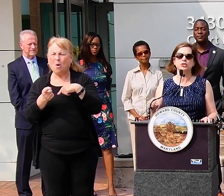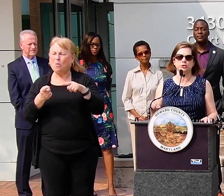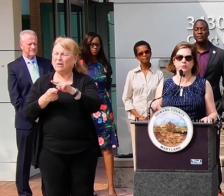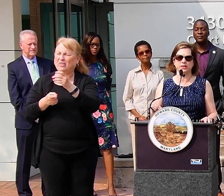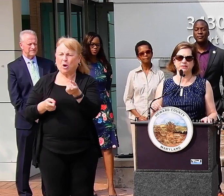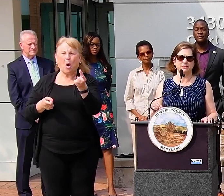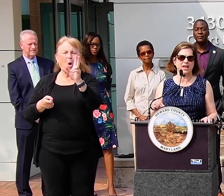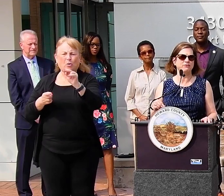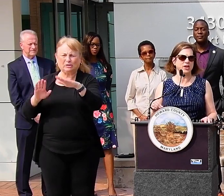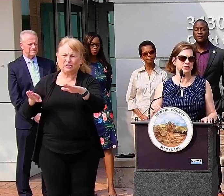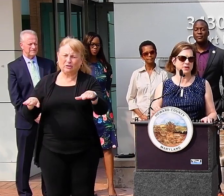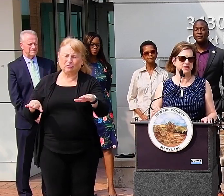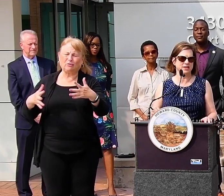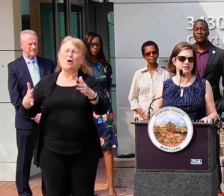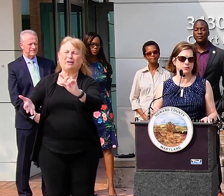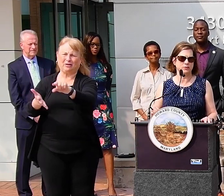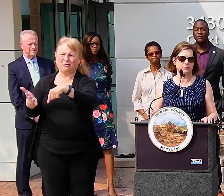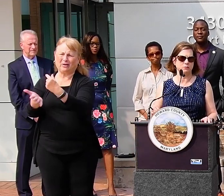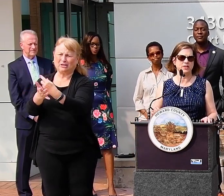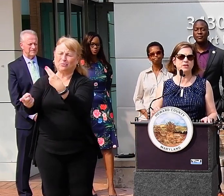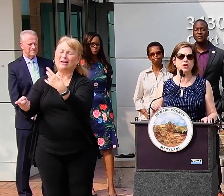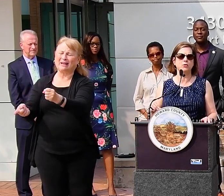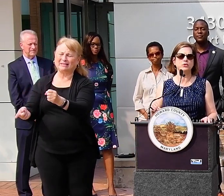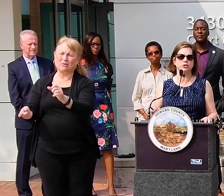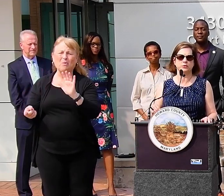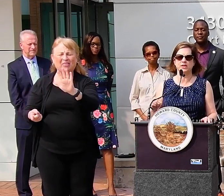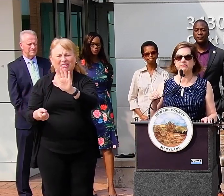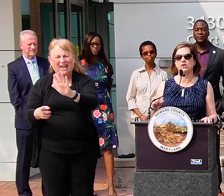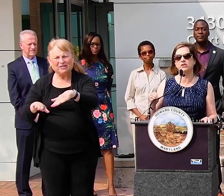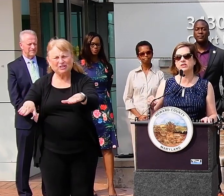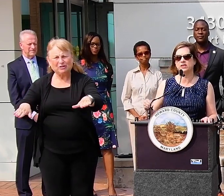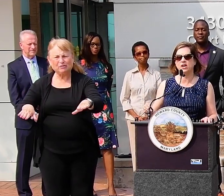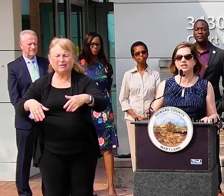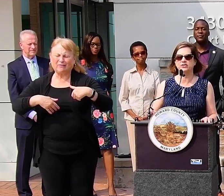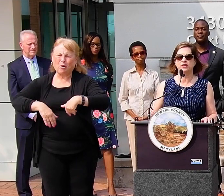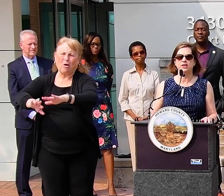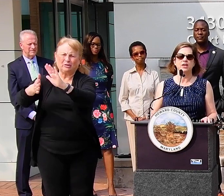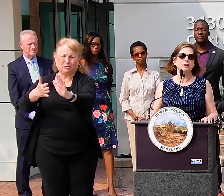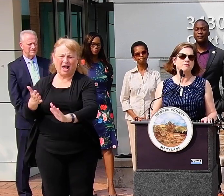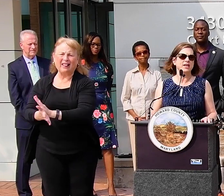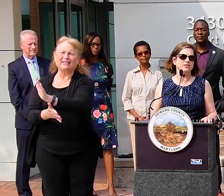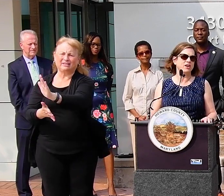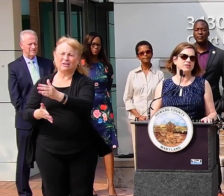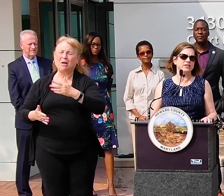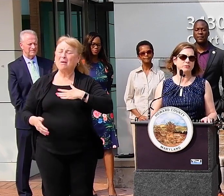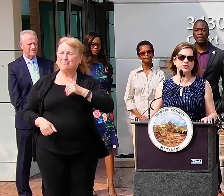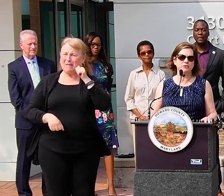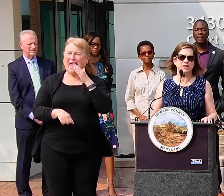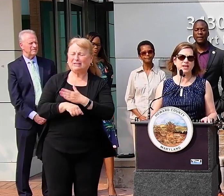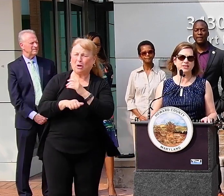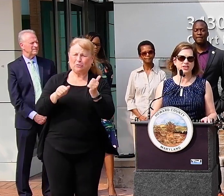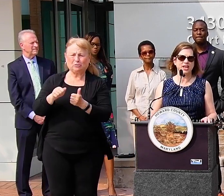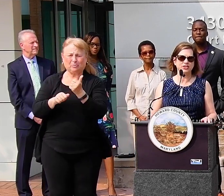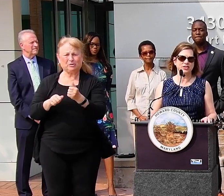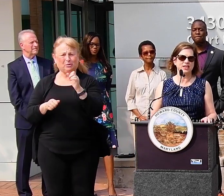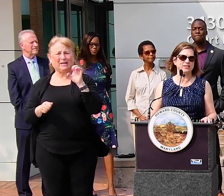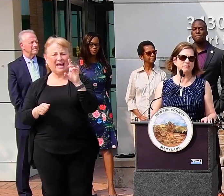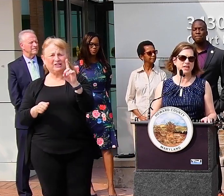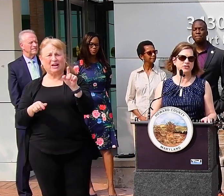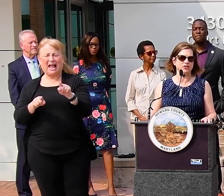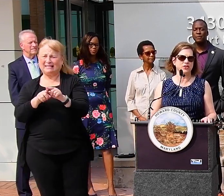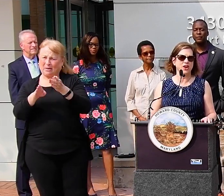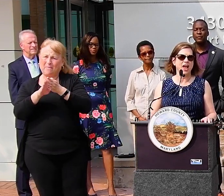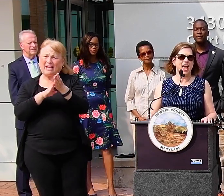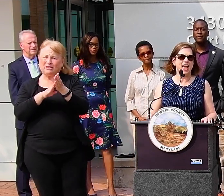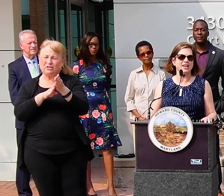their own children have graduated high school, when their own children have gone on to college. My daughter is pursuing education as